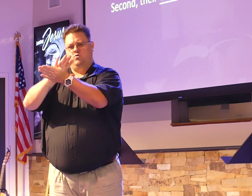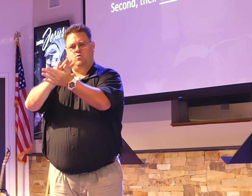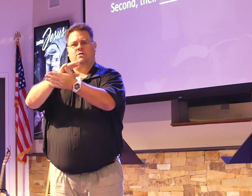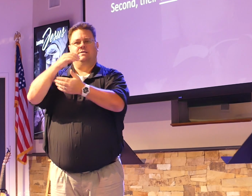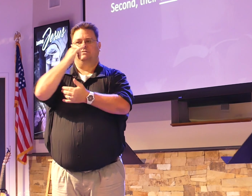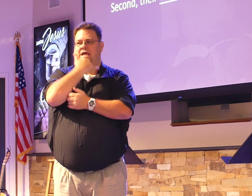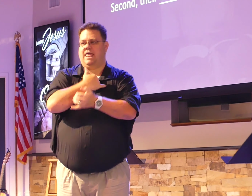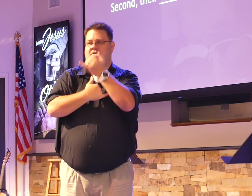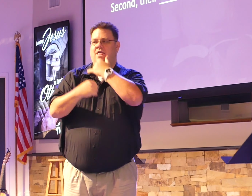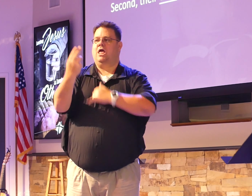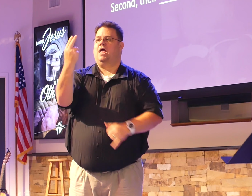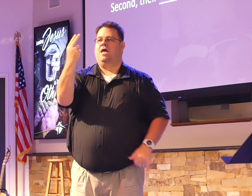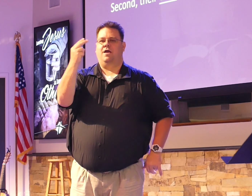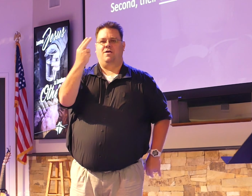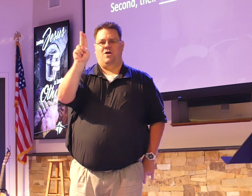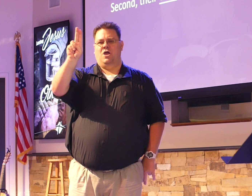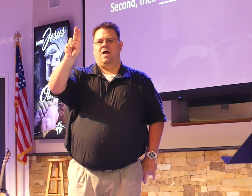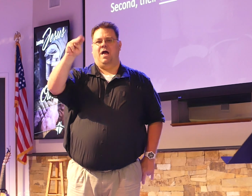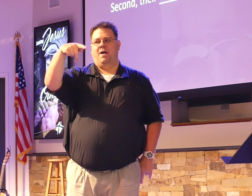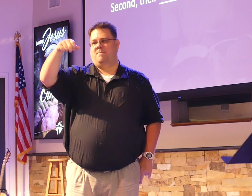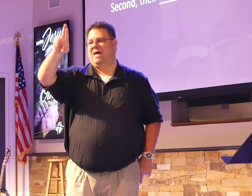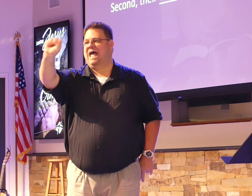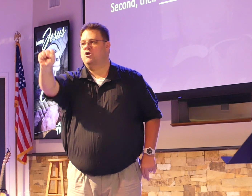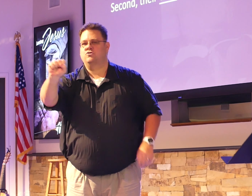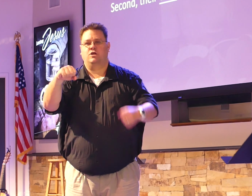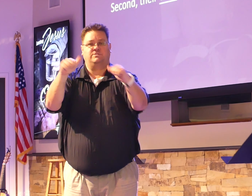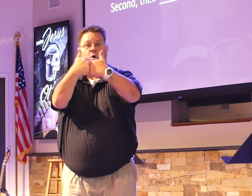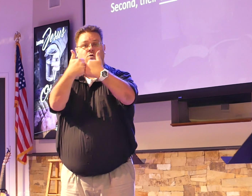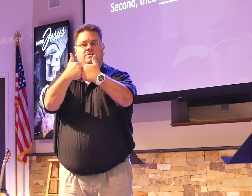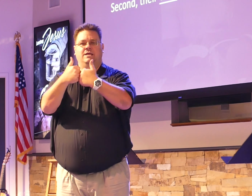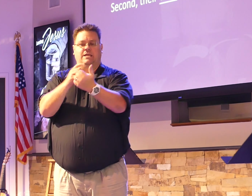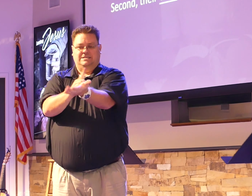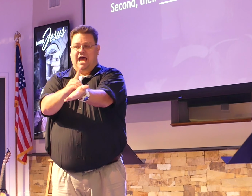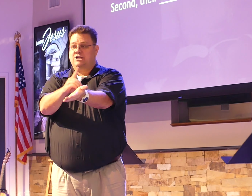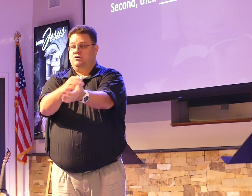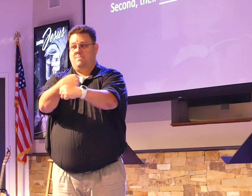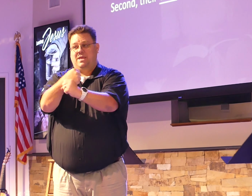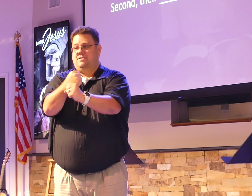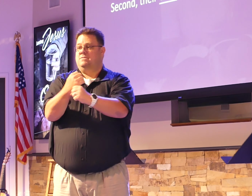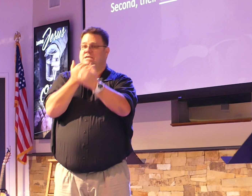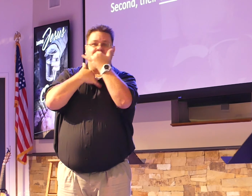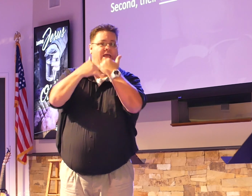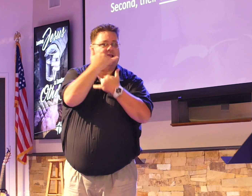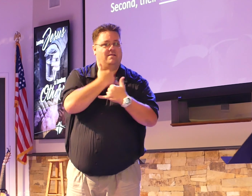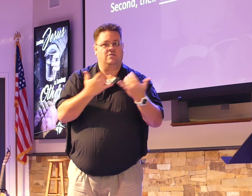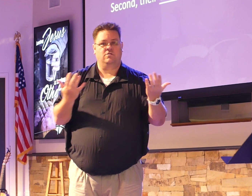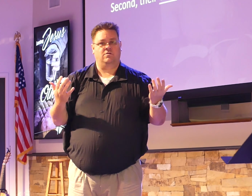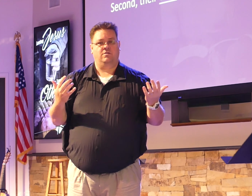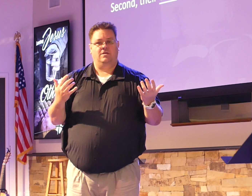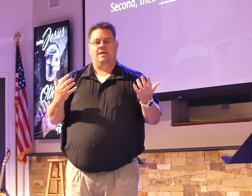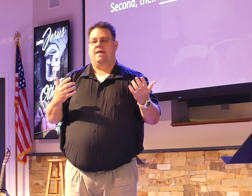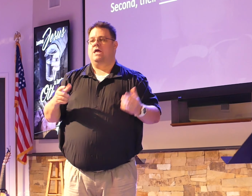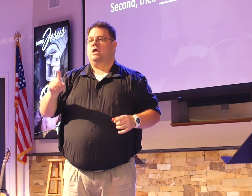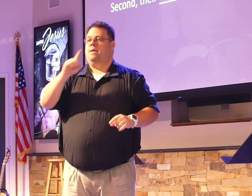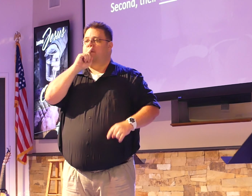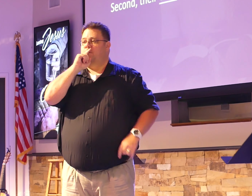Umpires and referees in sports make mistakes. Doctors make mistakes. You know, being real